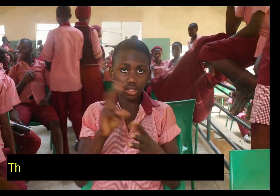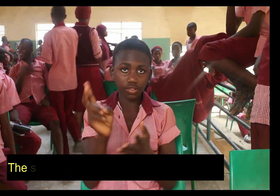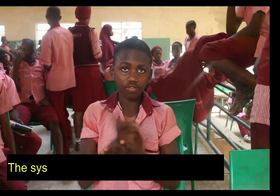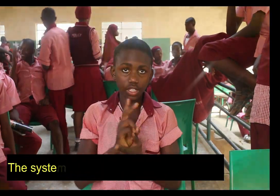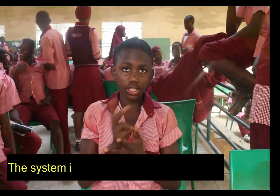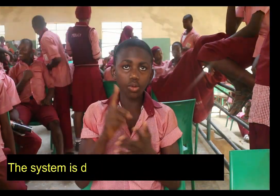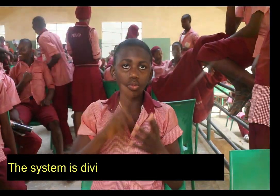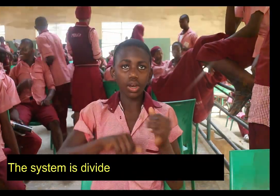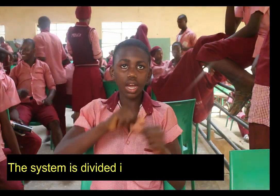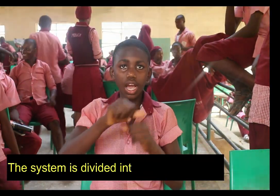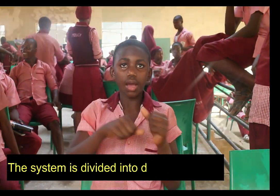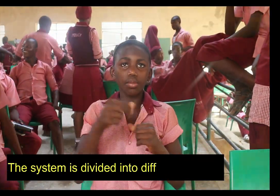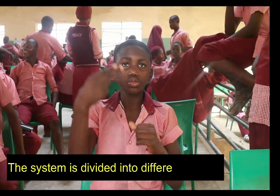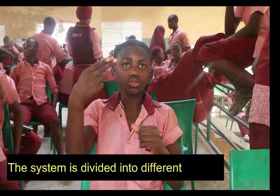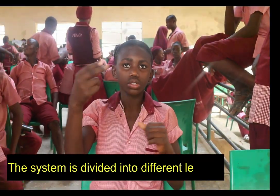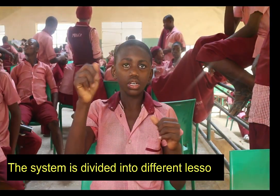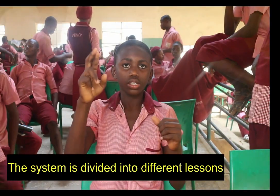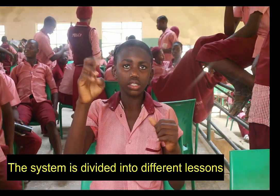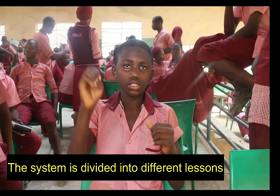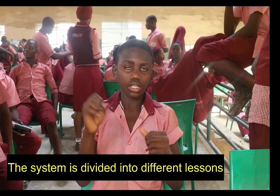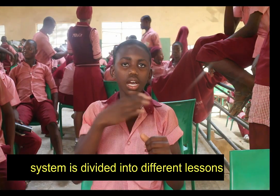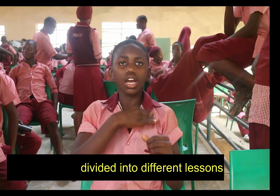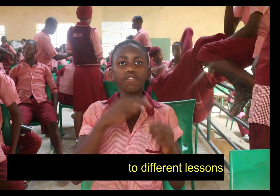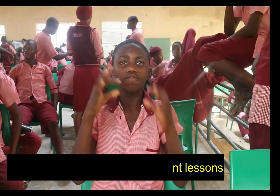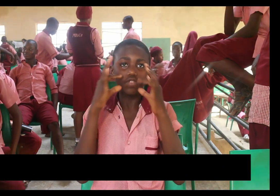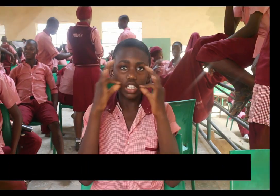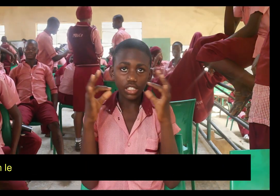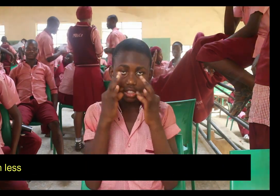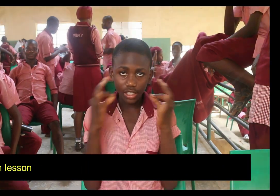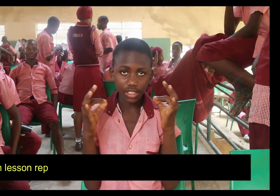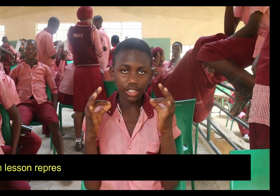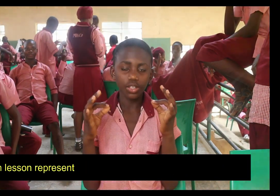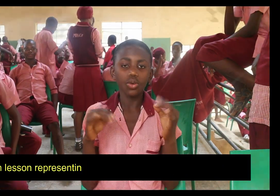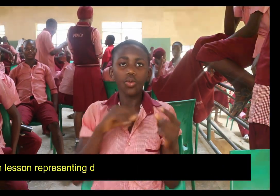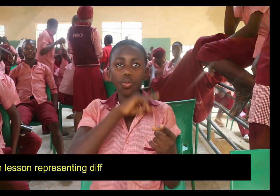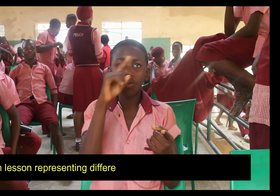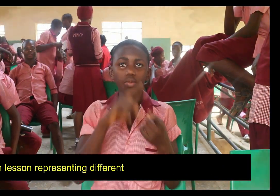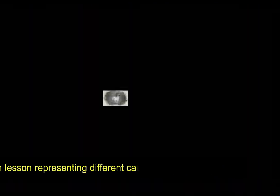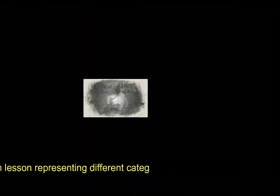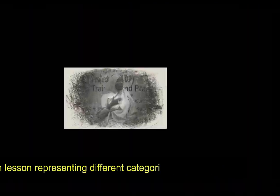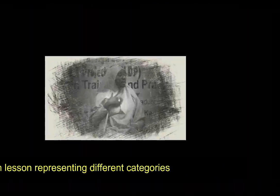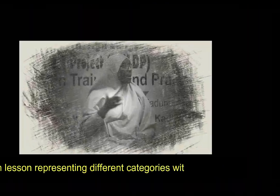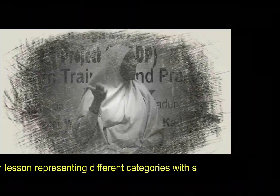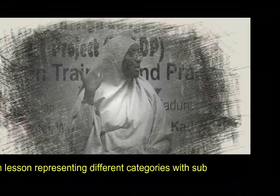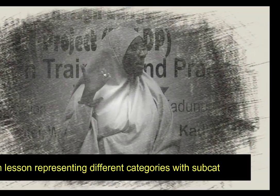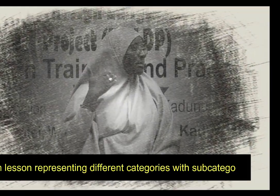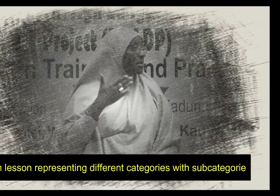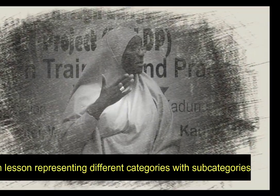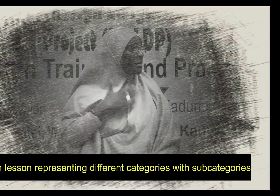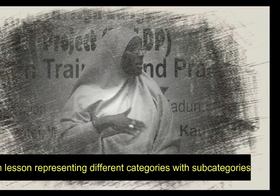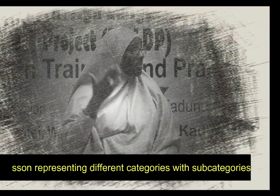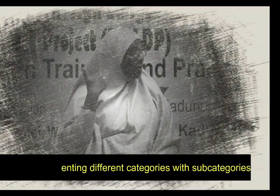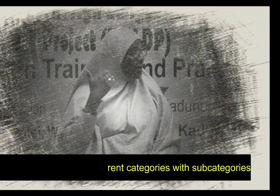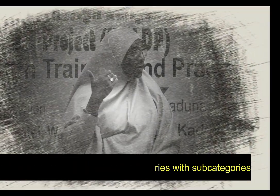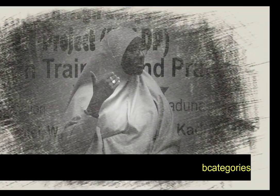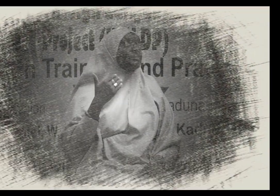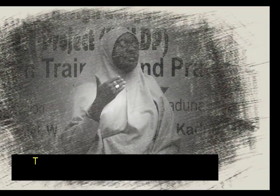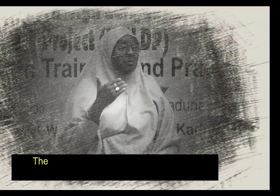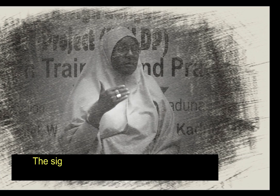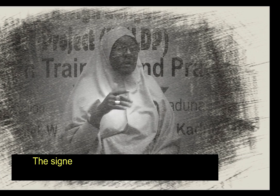The system is divided into different lessons, each lesson representing different categories with subcategories. The